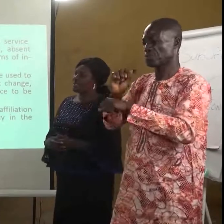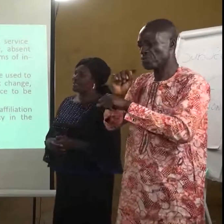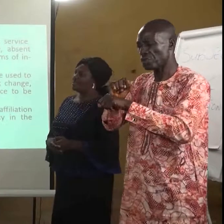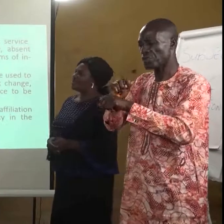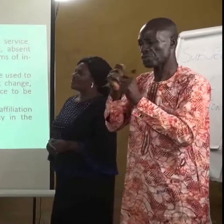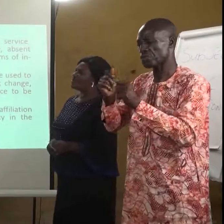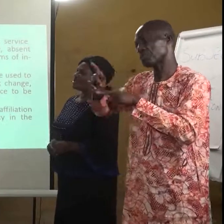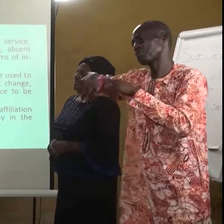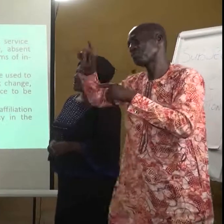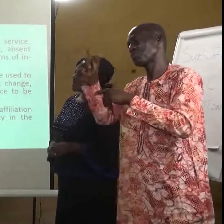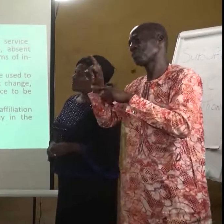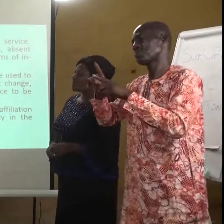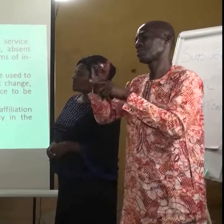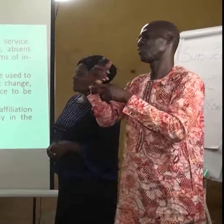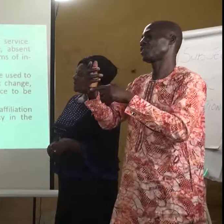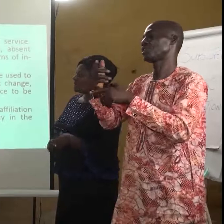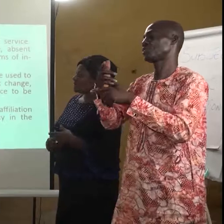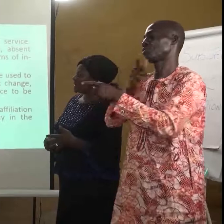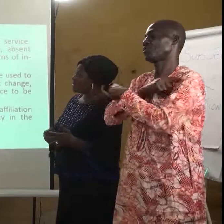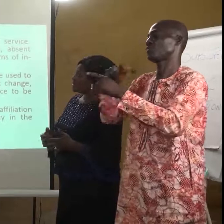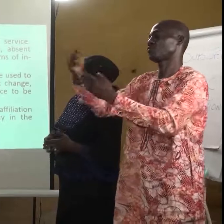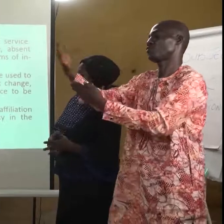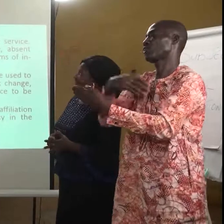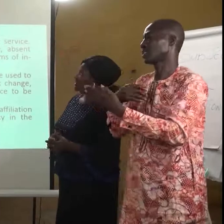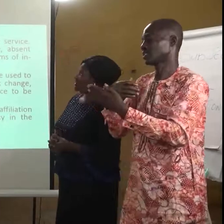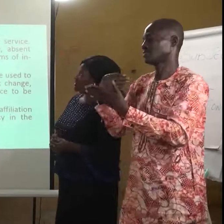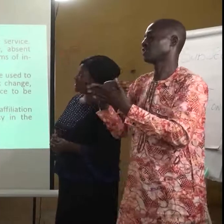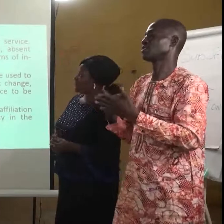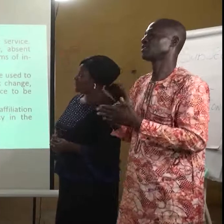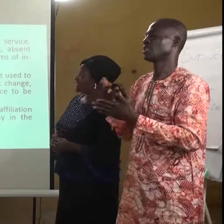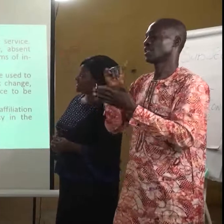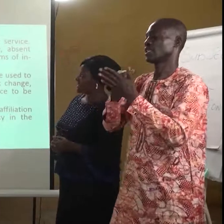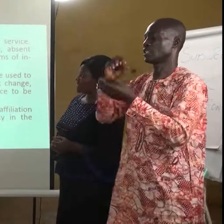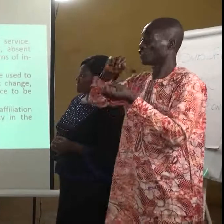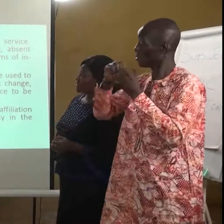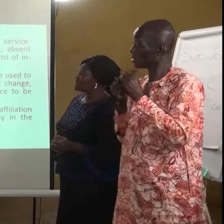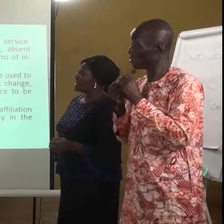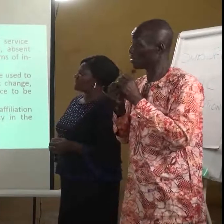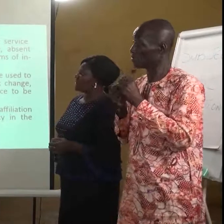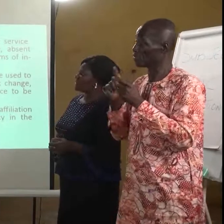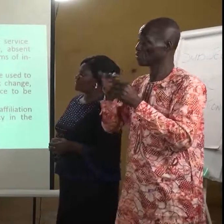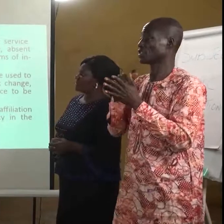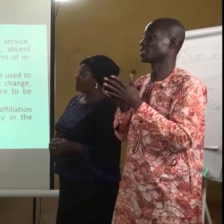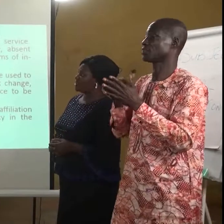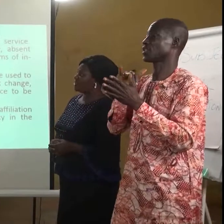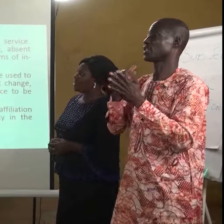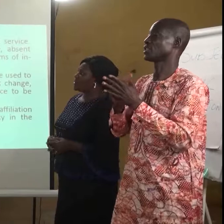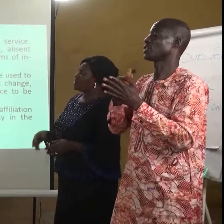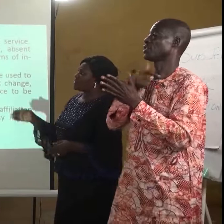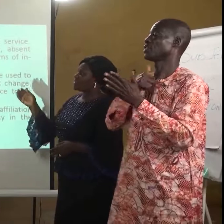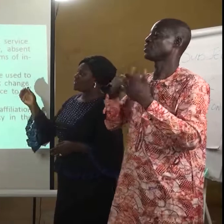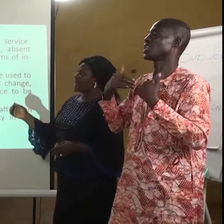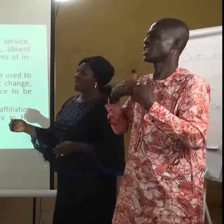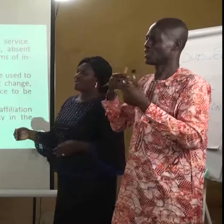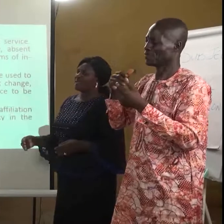receive salary, which also pose a problem to the public service. We also have lack of invention,